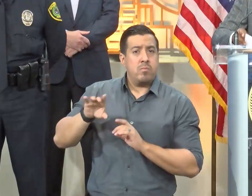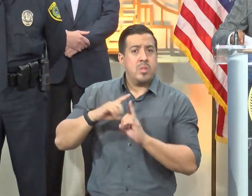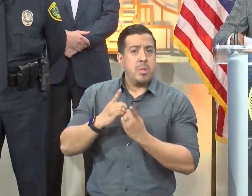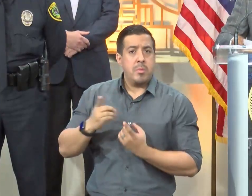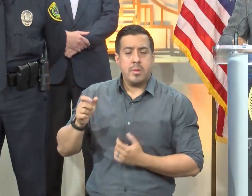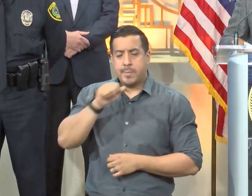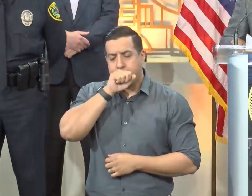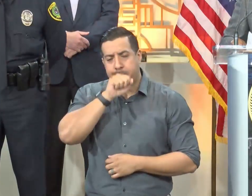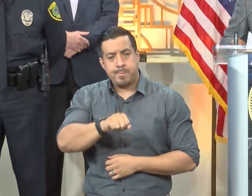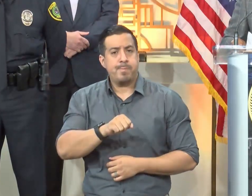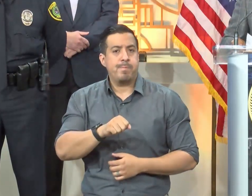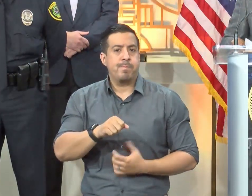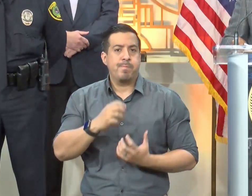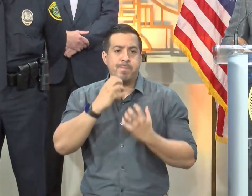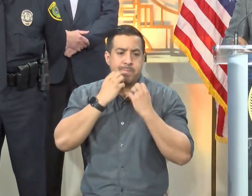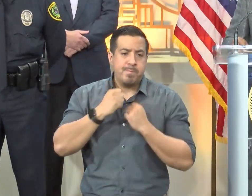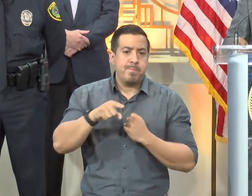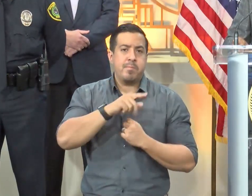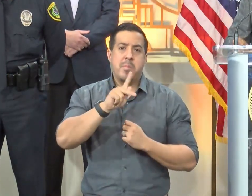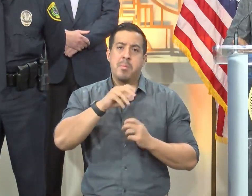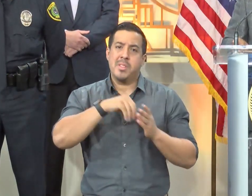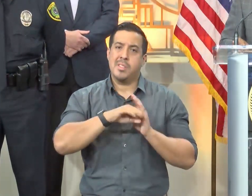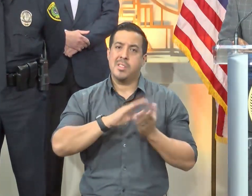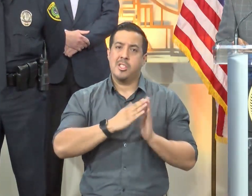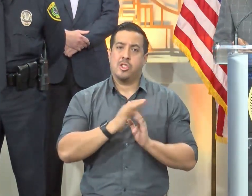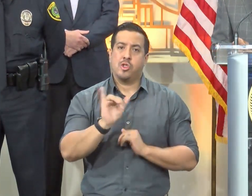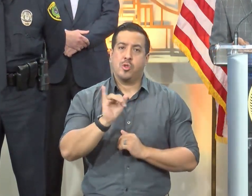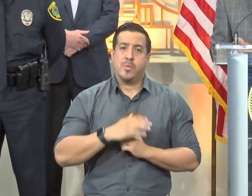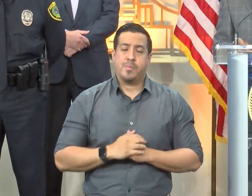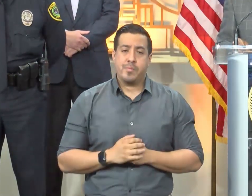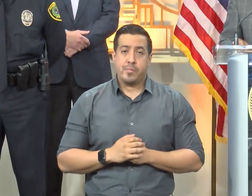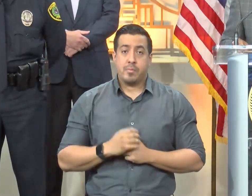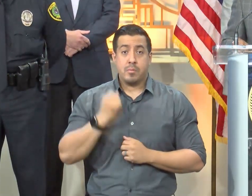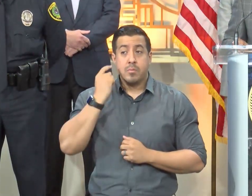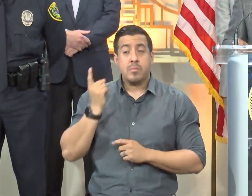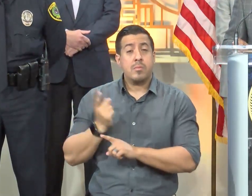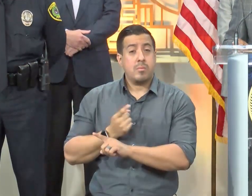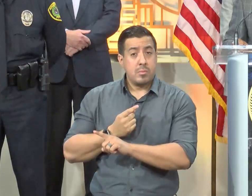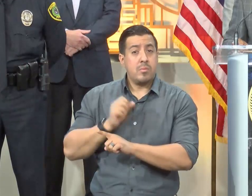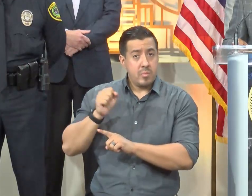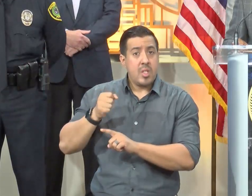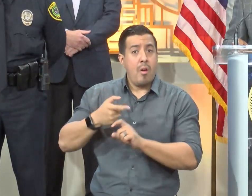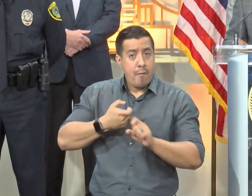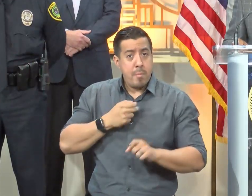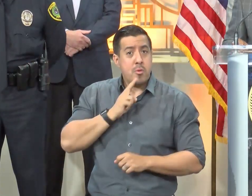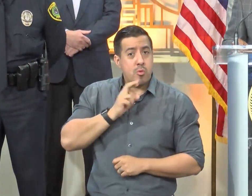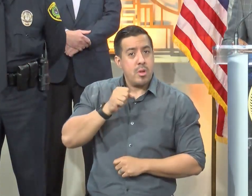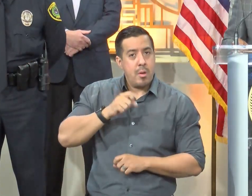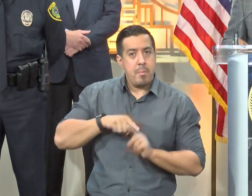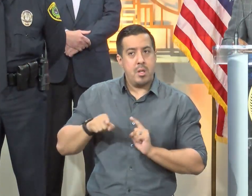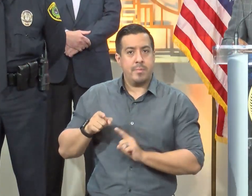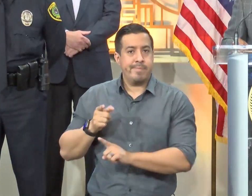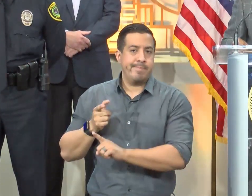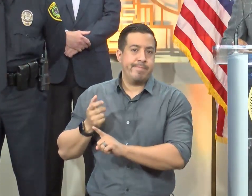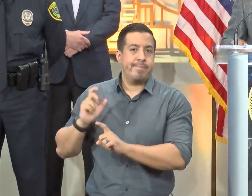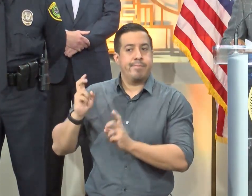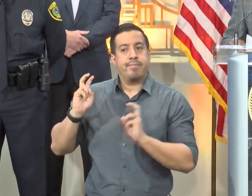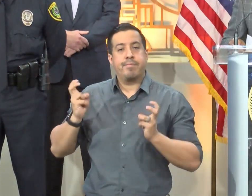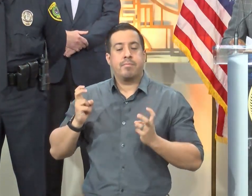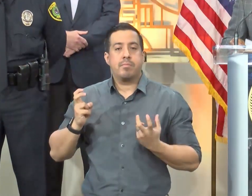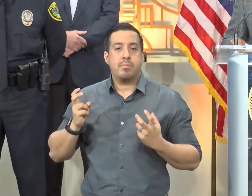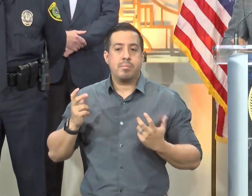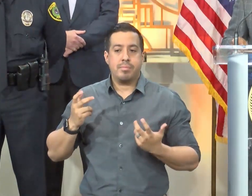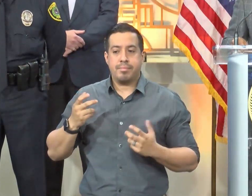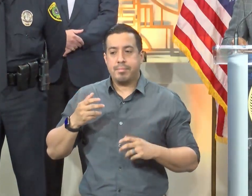the people of this city. Troy Frenner is not just from Houston. He is Houston. He